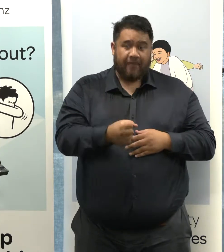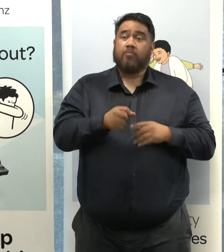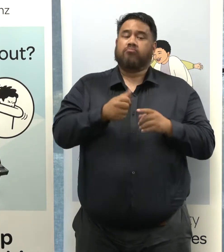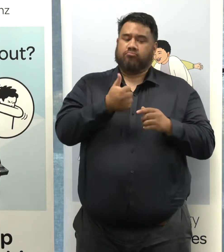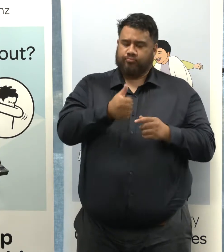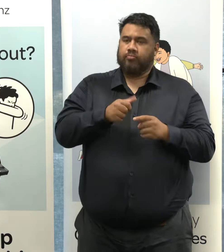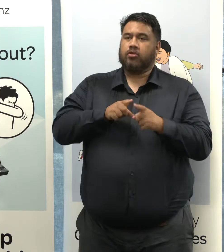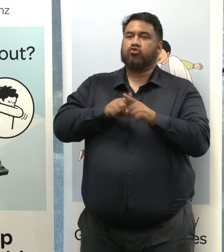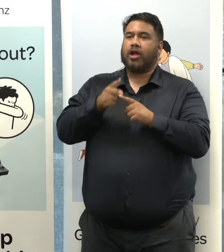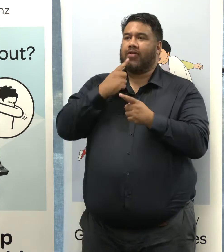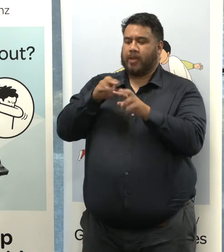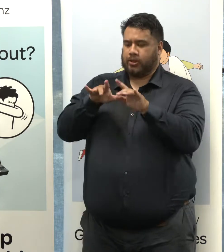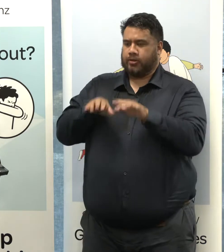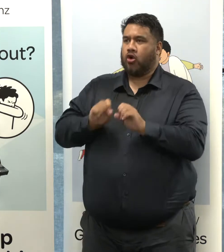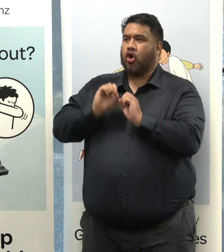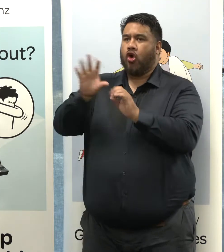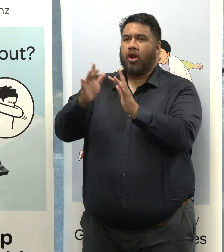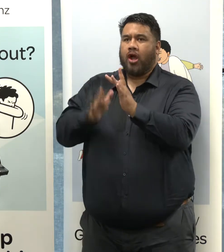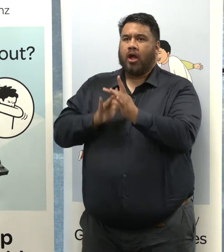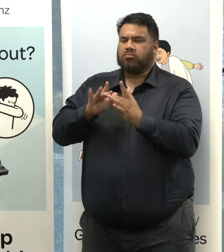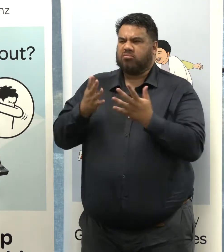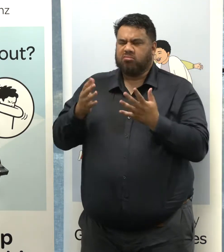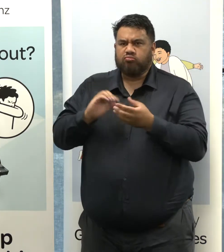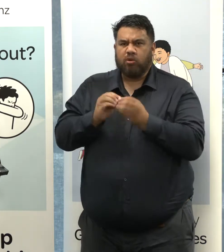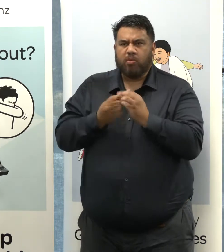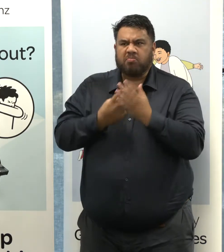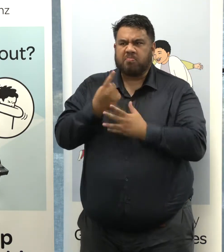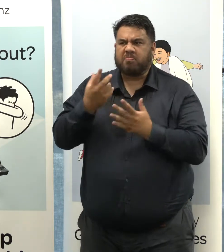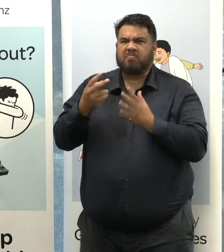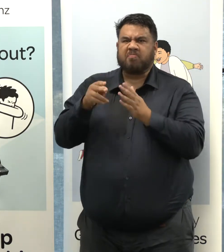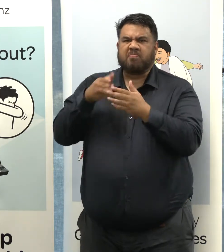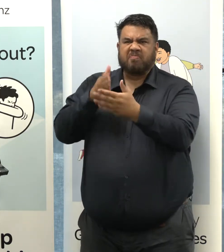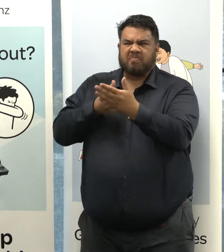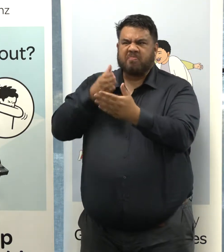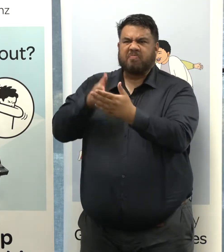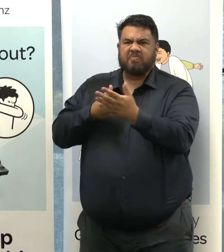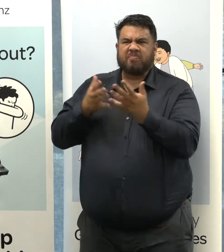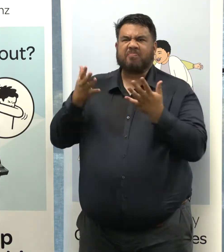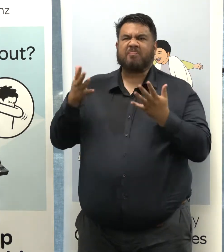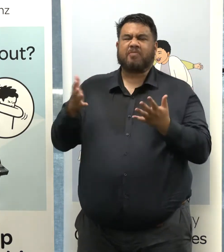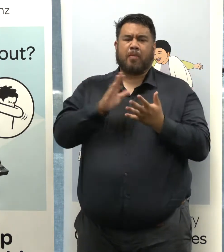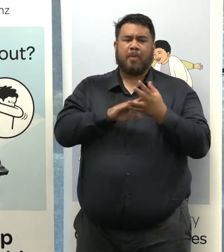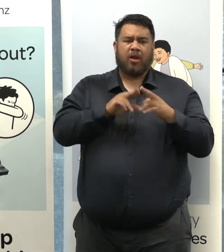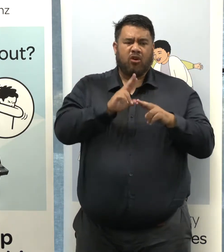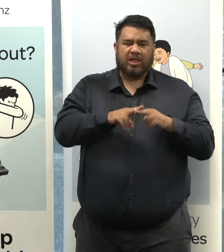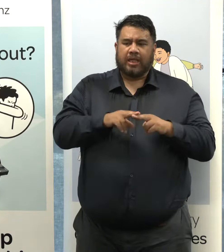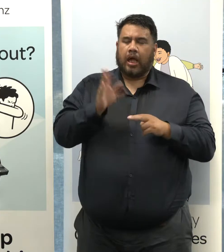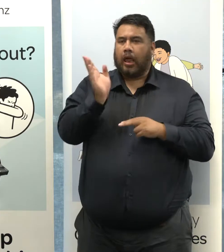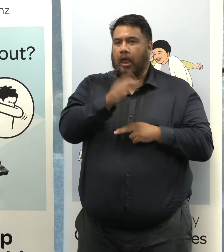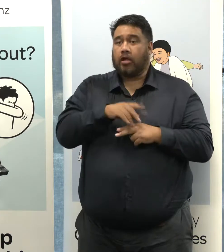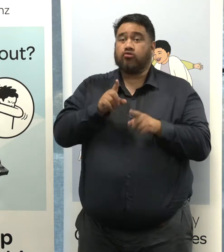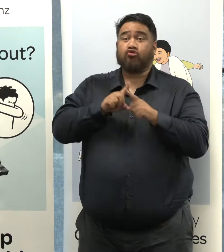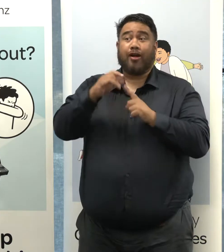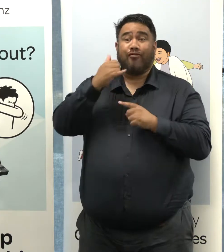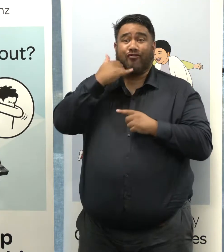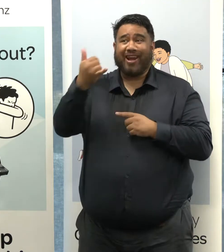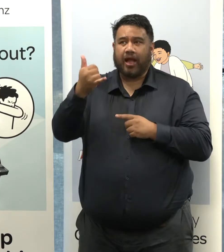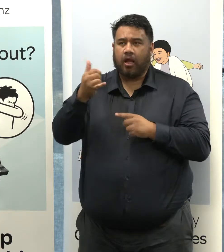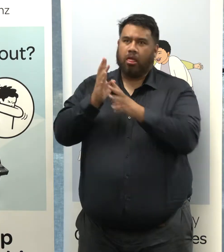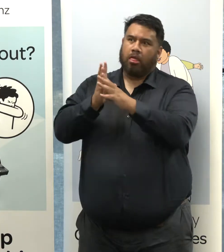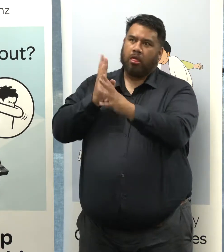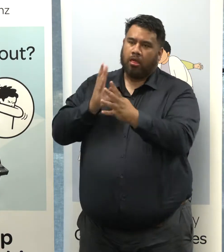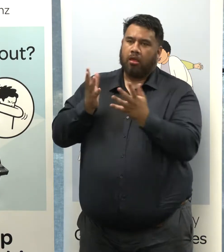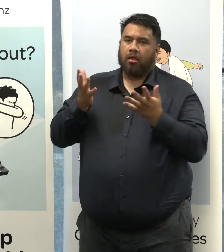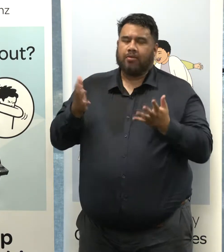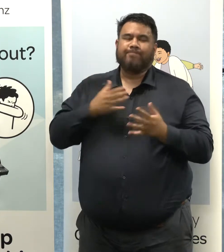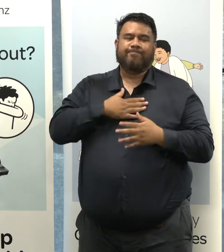dependents online. So I want to acknowledge those who have been trying hard, perhaps ringing the 0800 number and experiencing